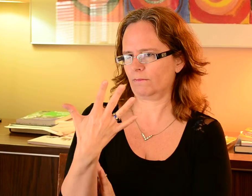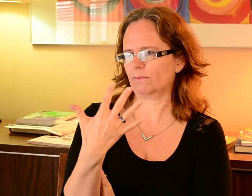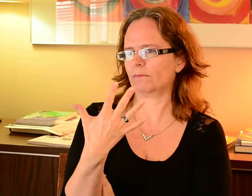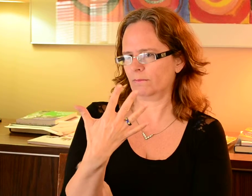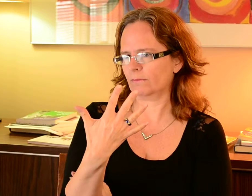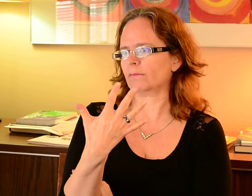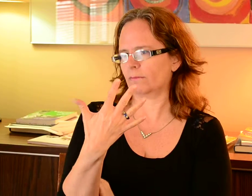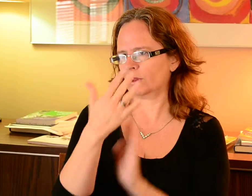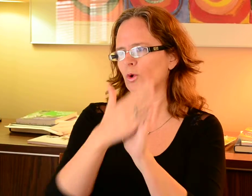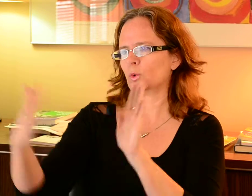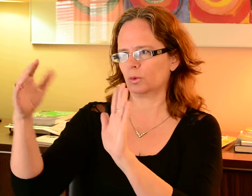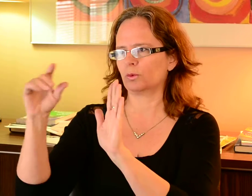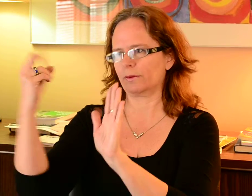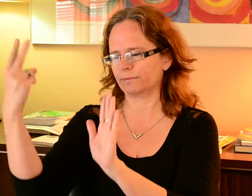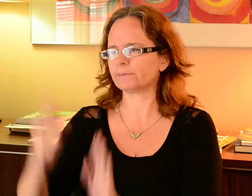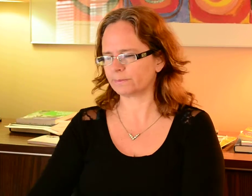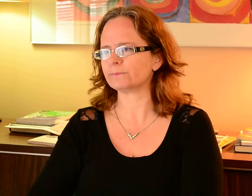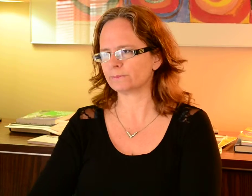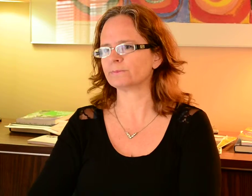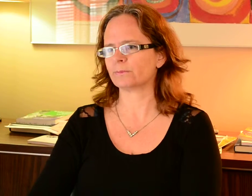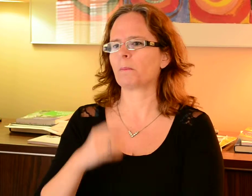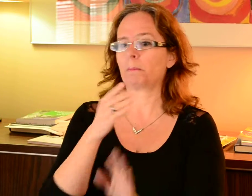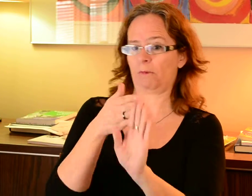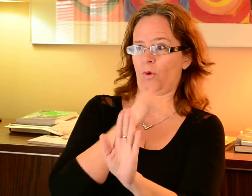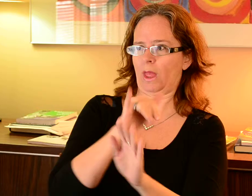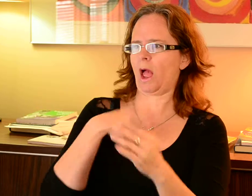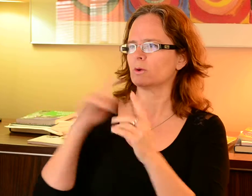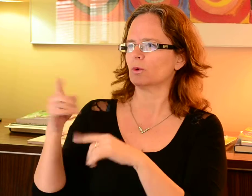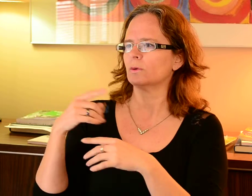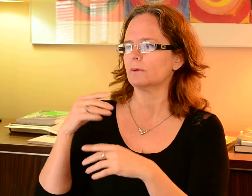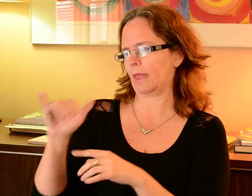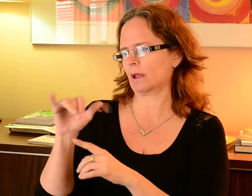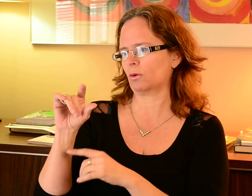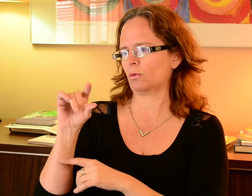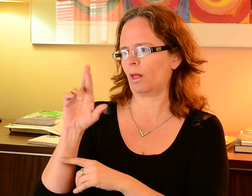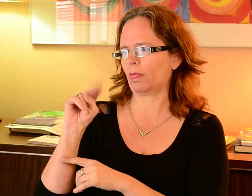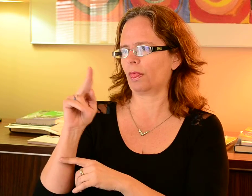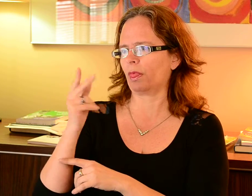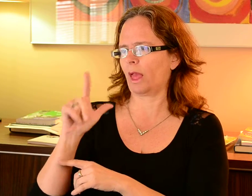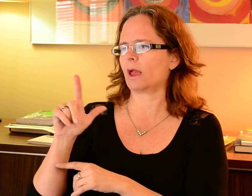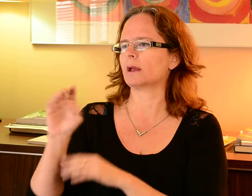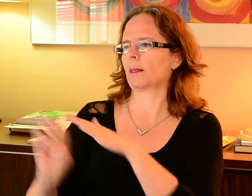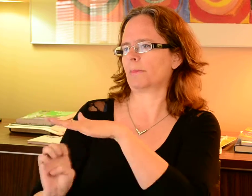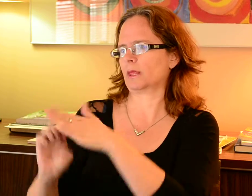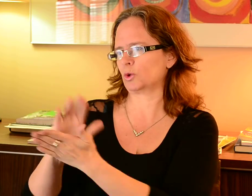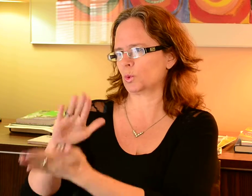didn't enter until probably grade 4 or 5, and then took the remainder of my schooling there. Prior to that, I attended the local school in that